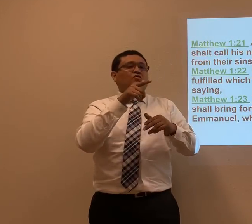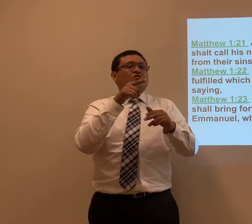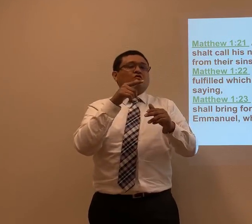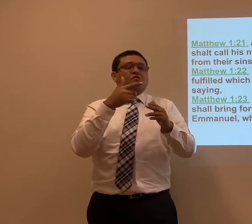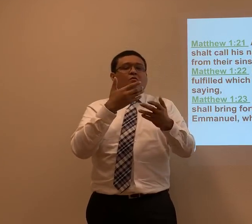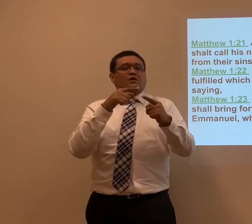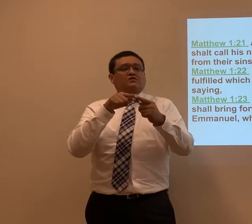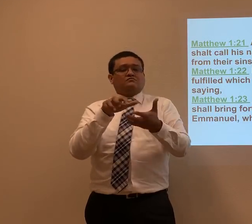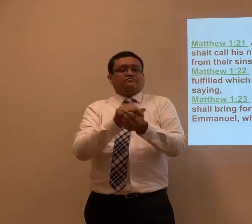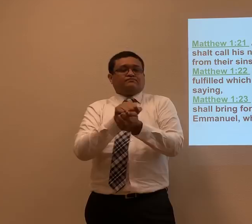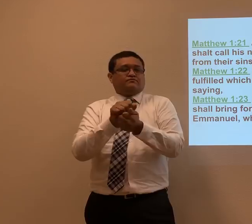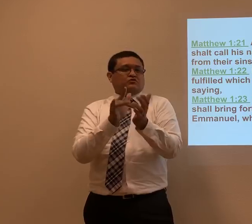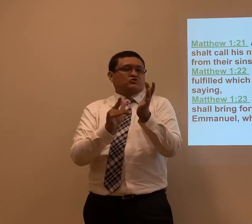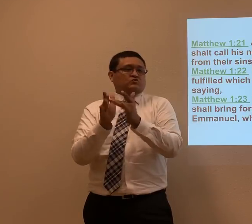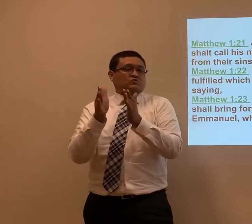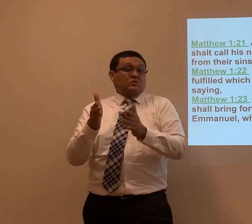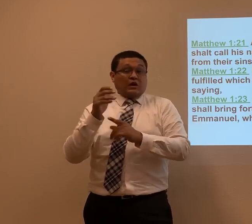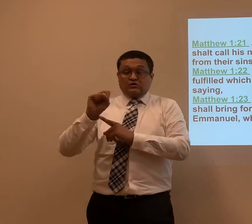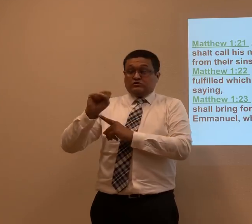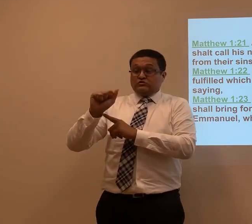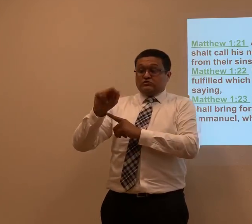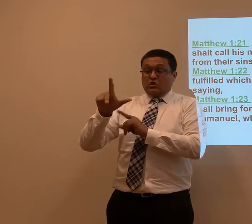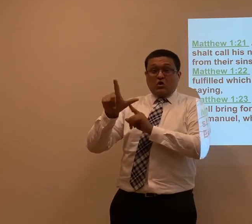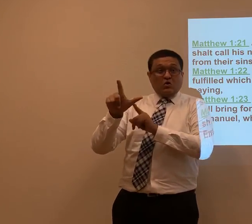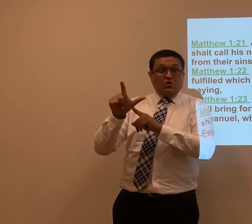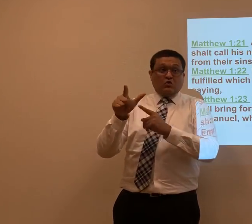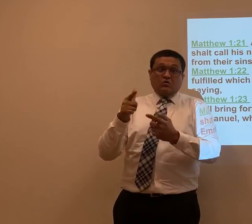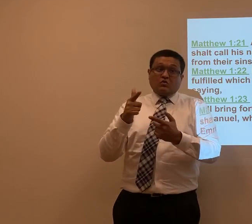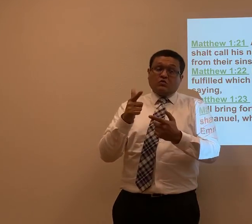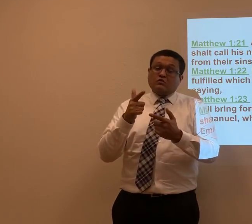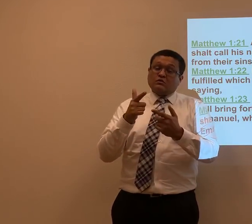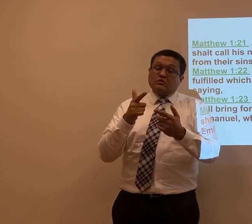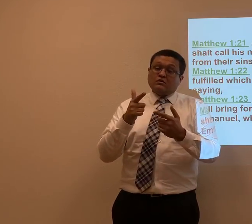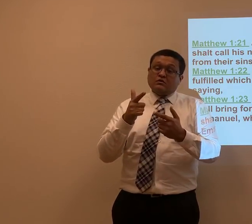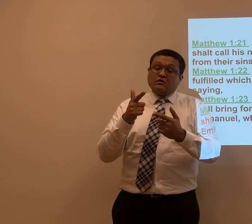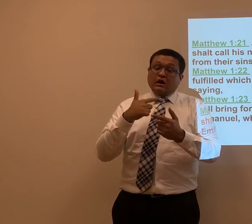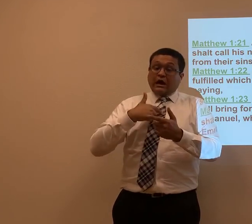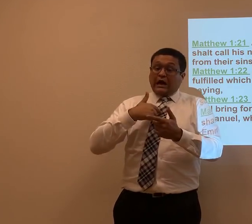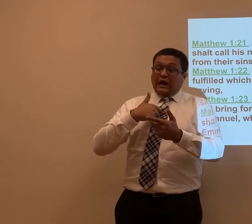So remember the story of Saul when he was persecuting the Christians, remember?